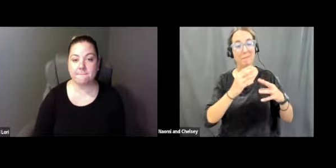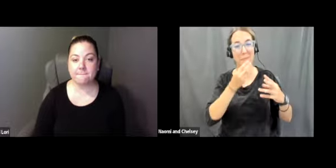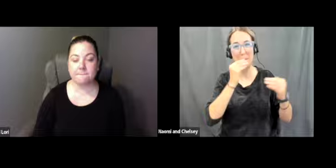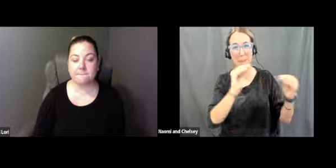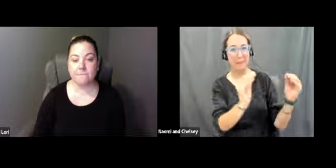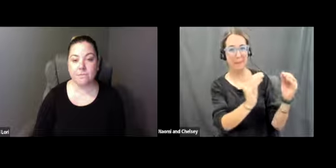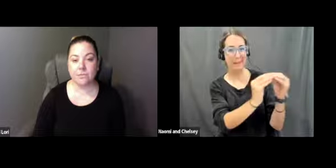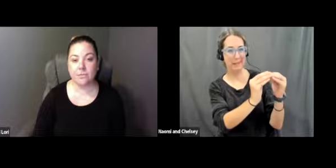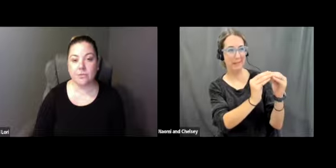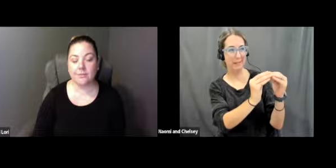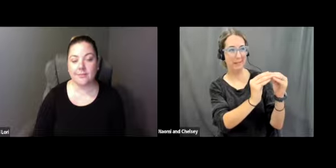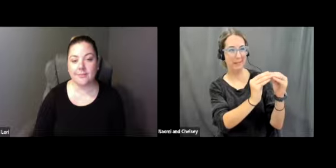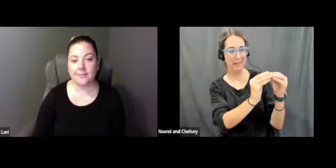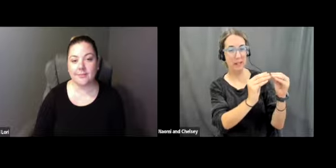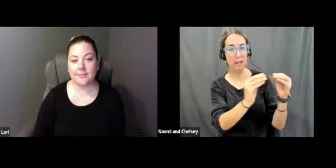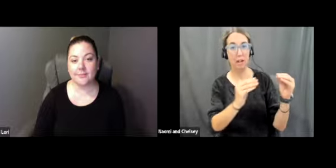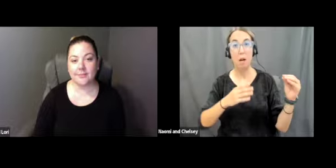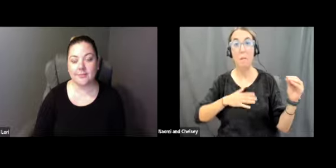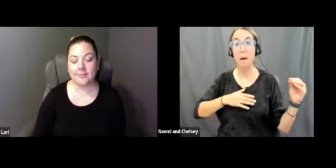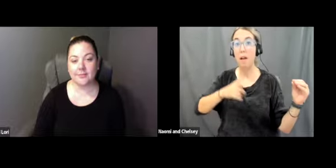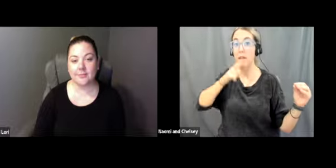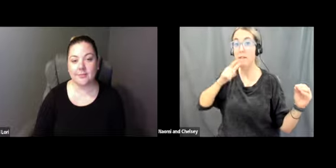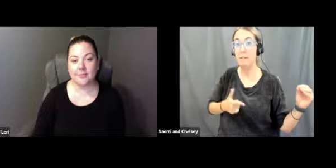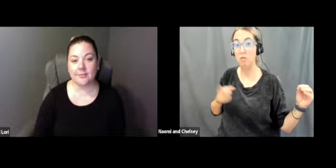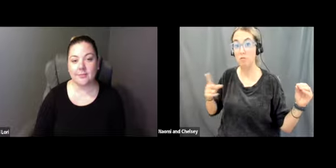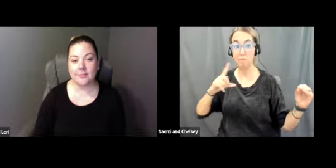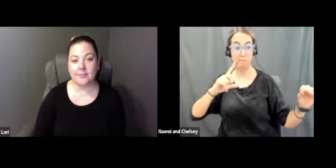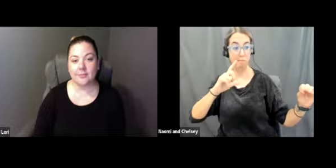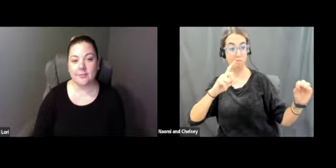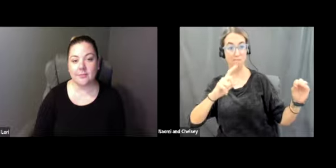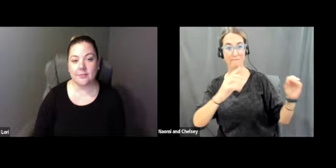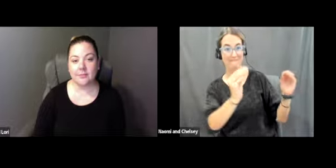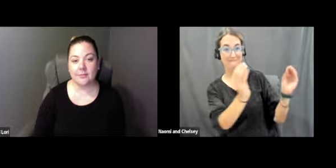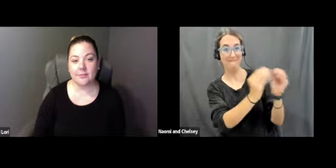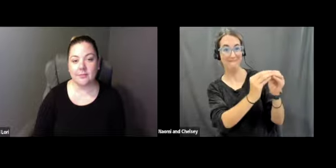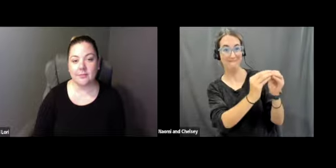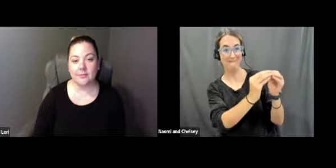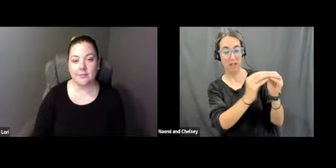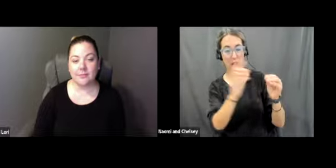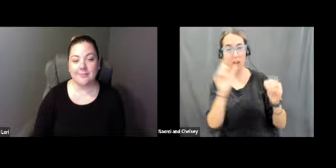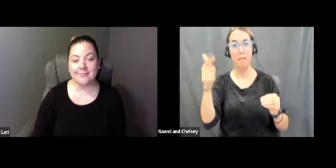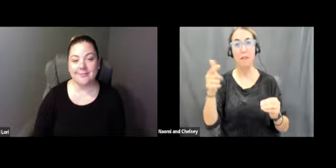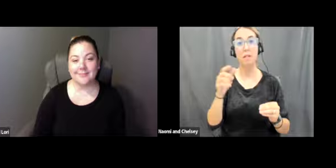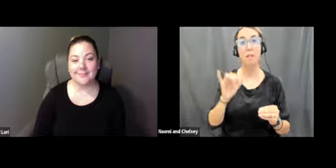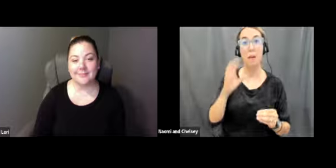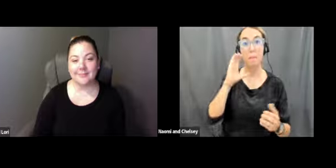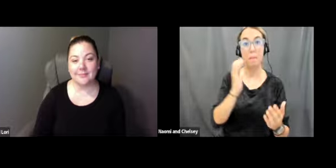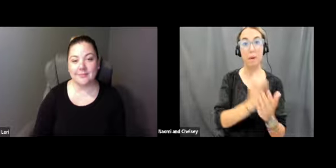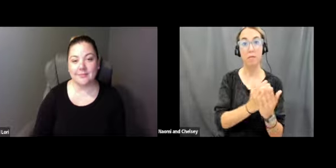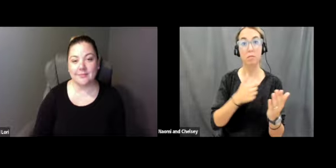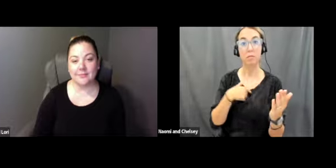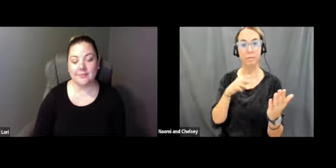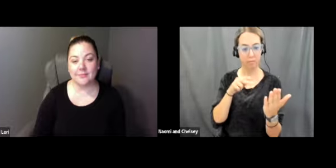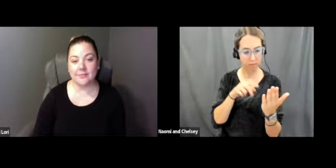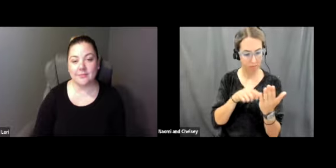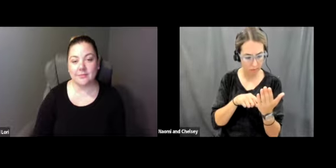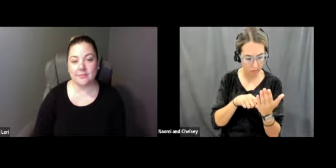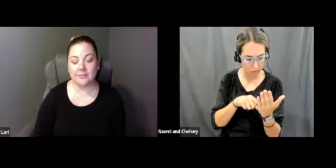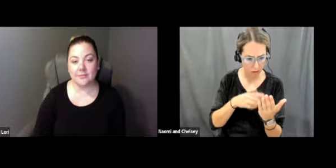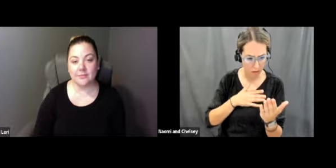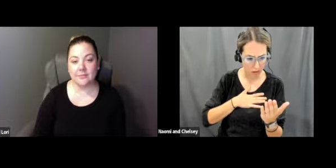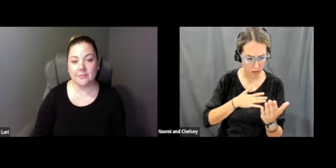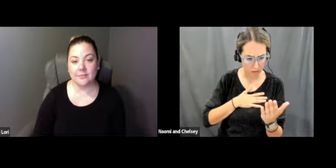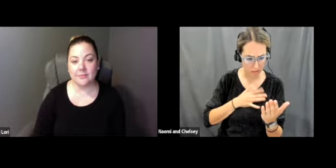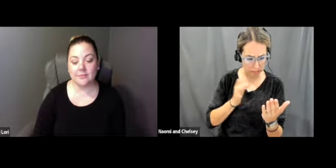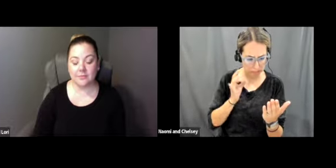boy and girl kissing each other. But I saw my own silhouette, and I was like, oh my gosh, I need to do something about that. I